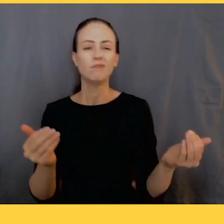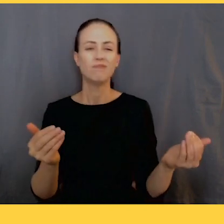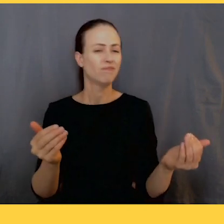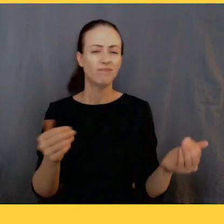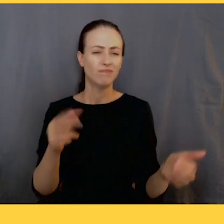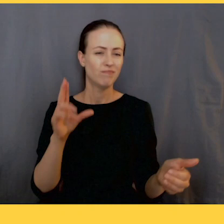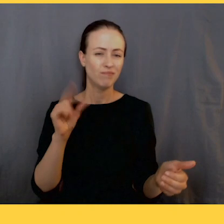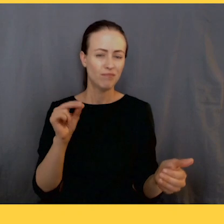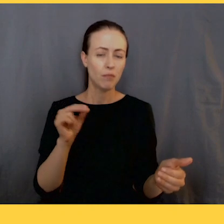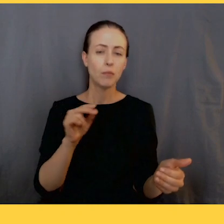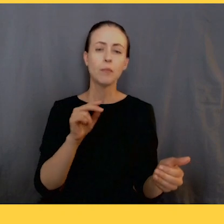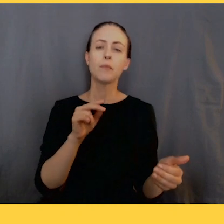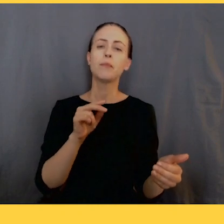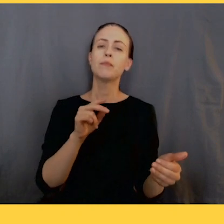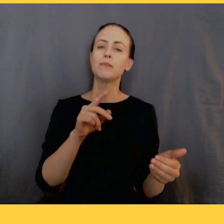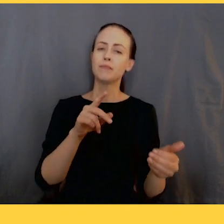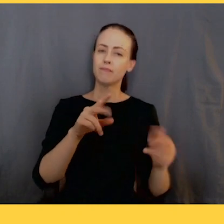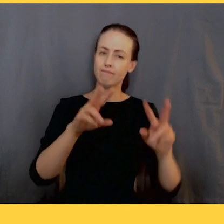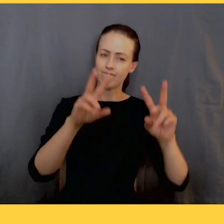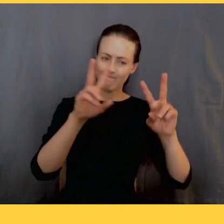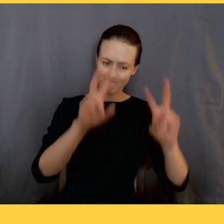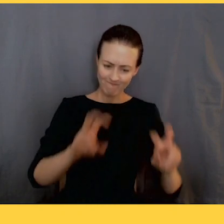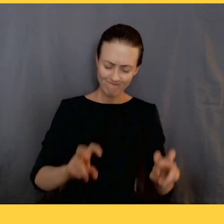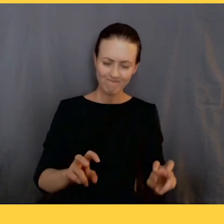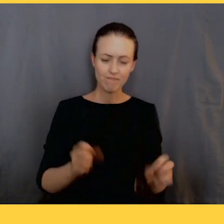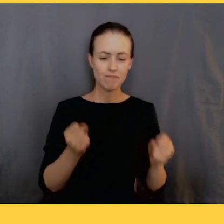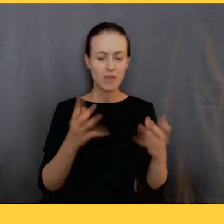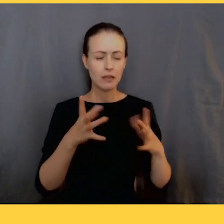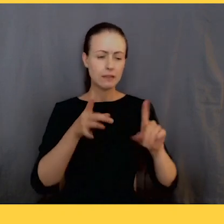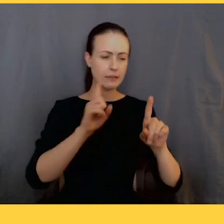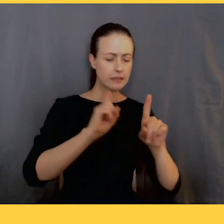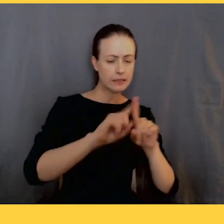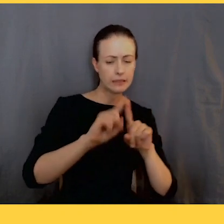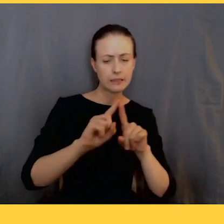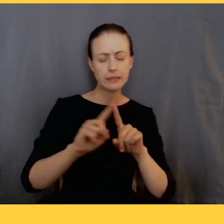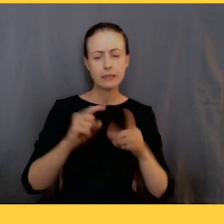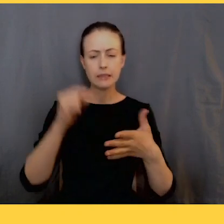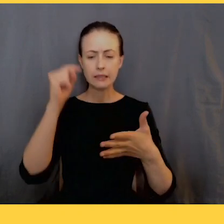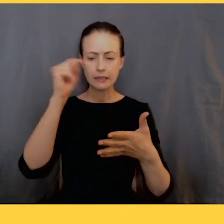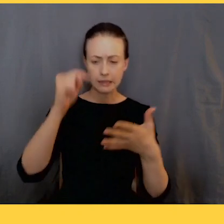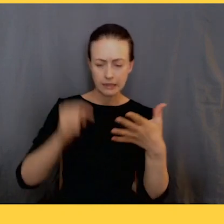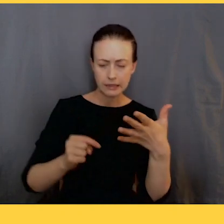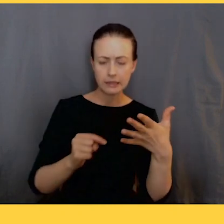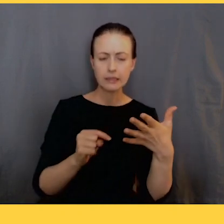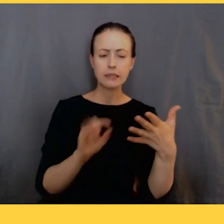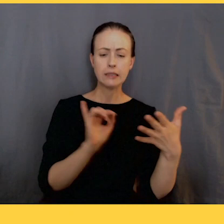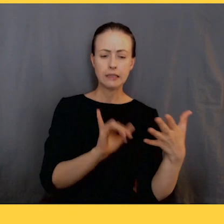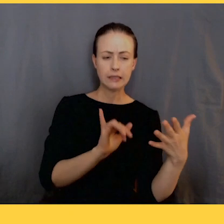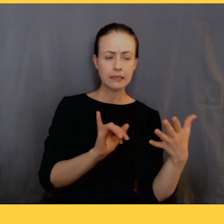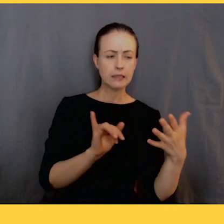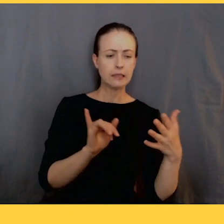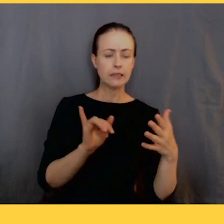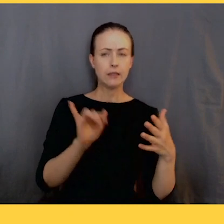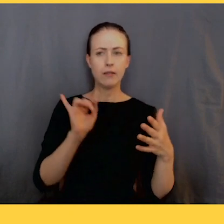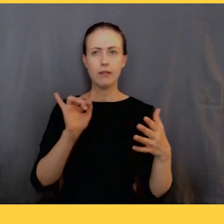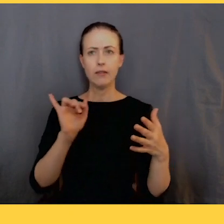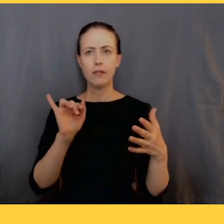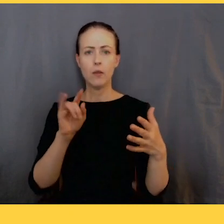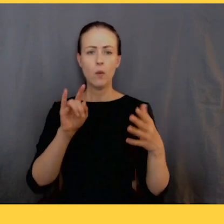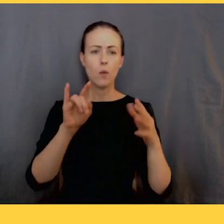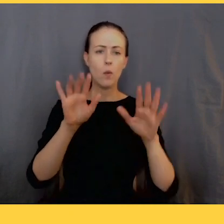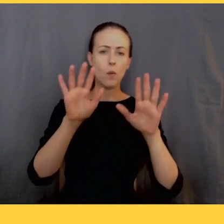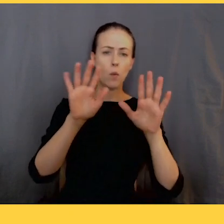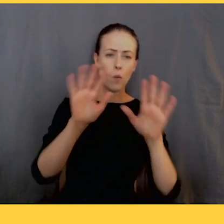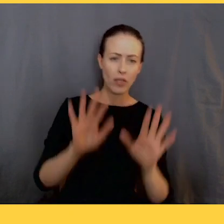conditions. These decisions are made by considering many factors which are impacted by